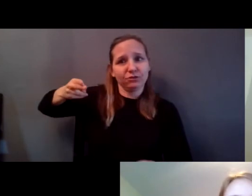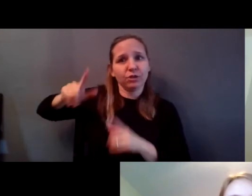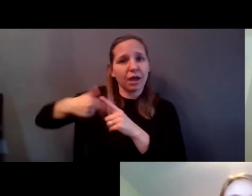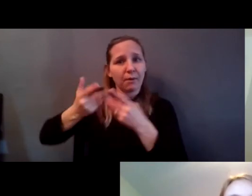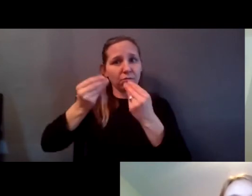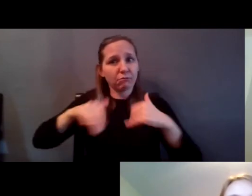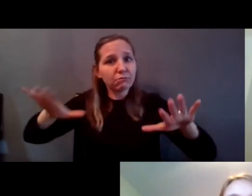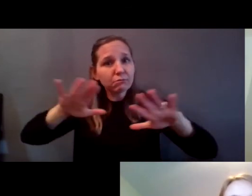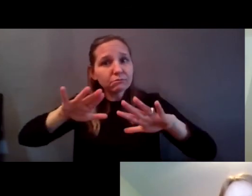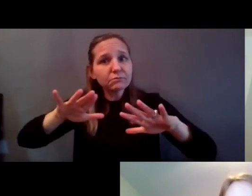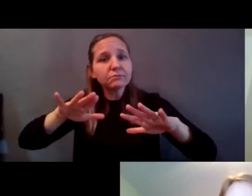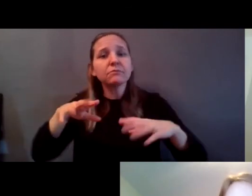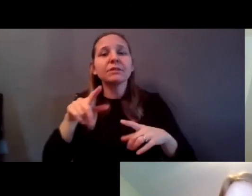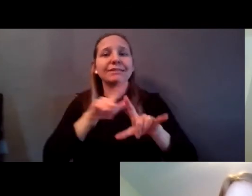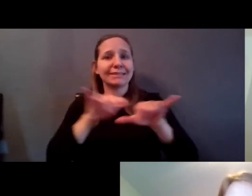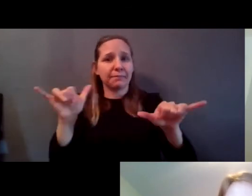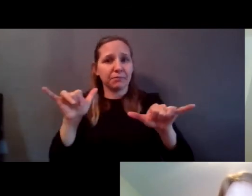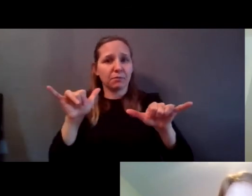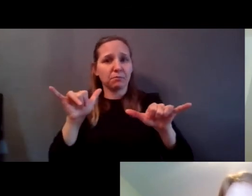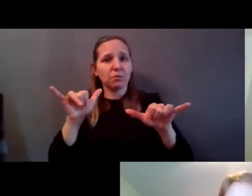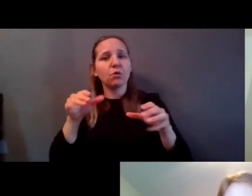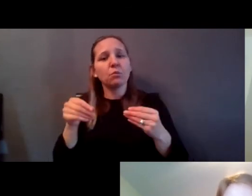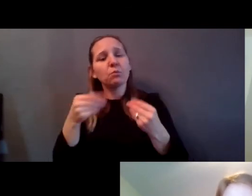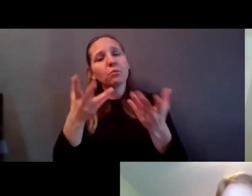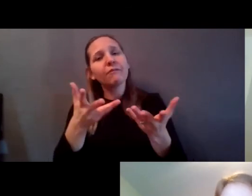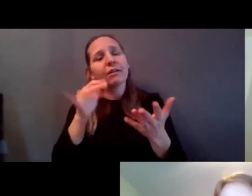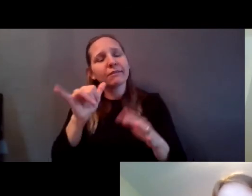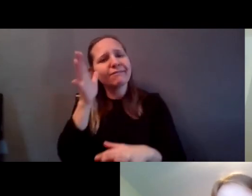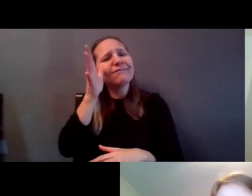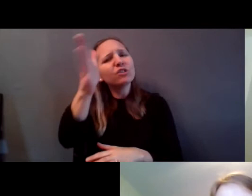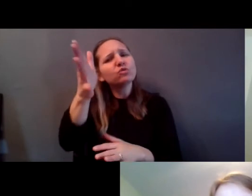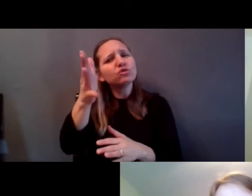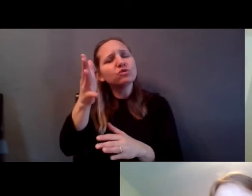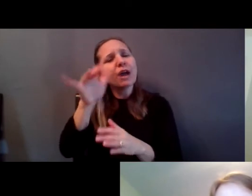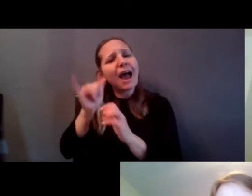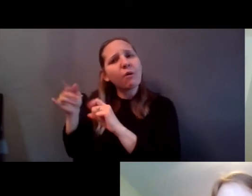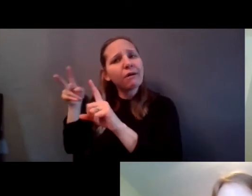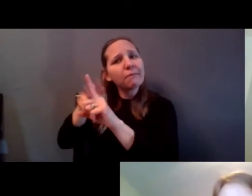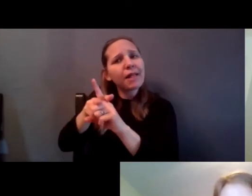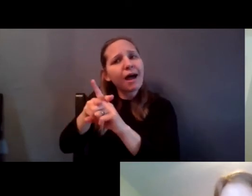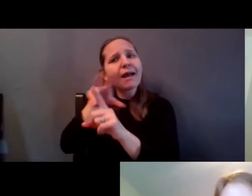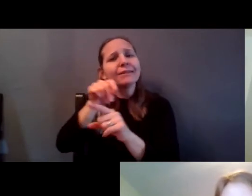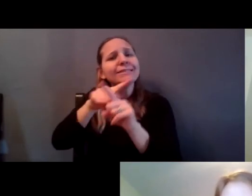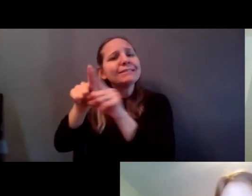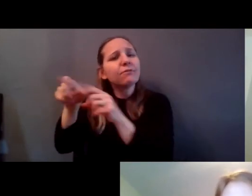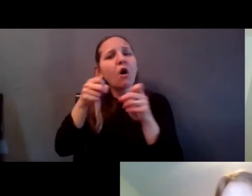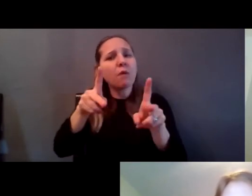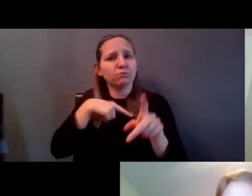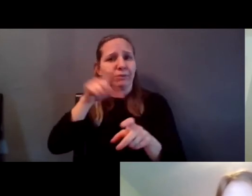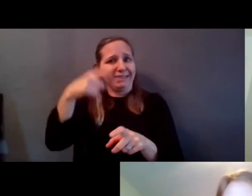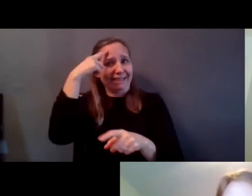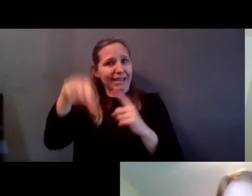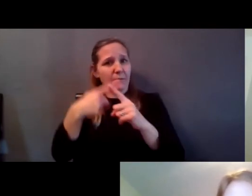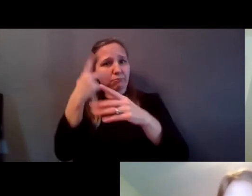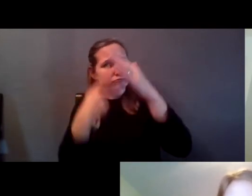and also providing what some of that future thinking can be and what some opportunities for us to be thinking about as we talk about the economy going